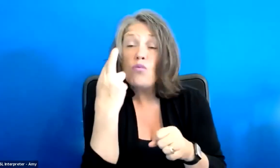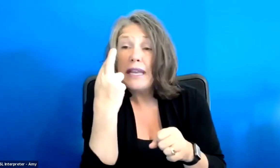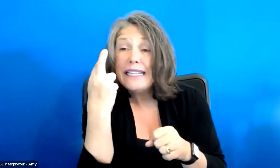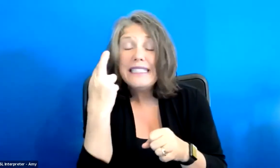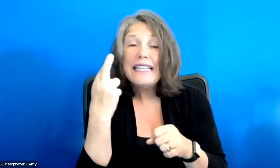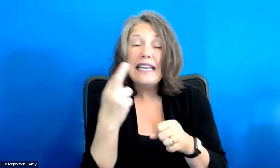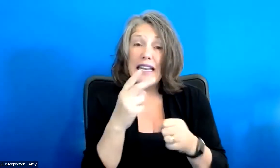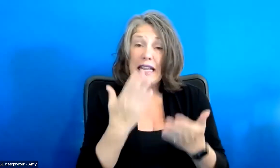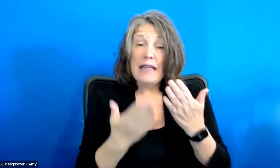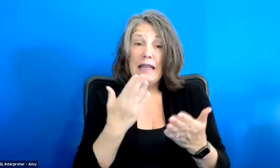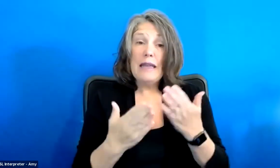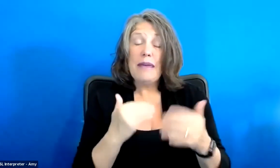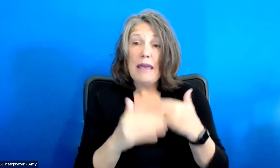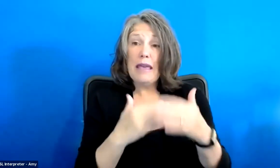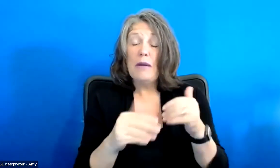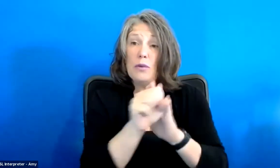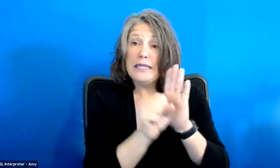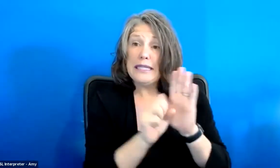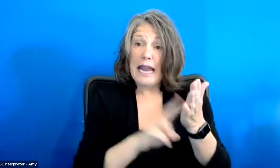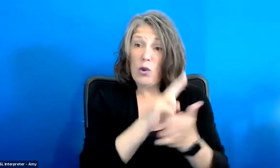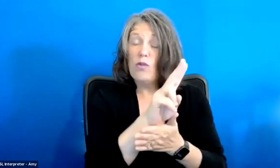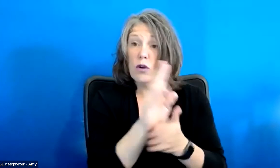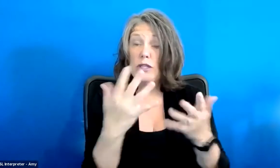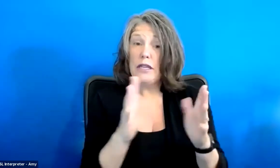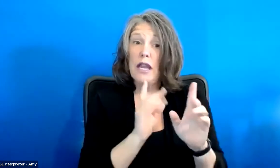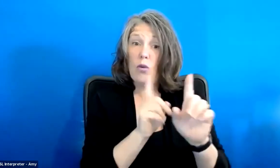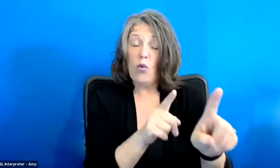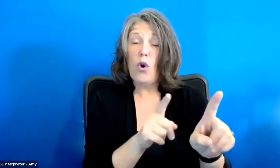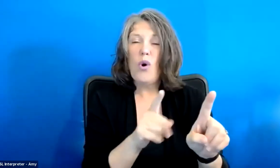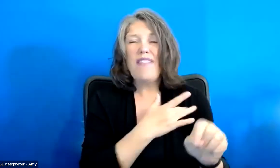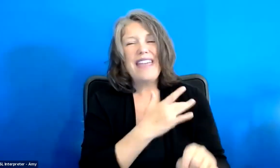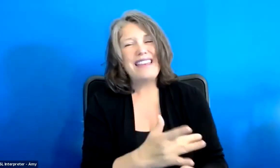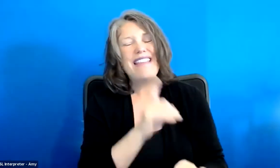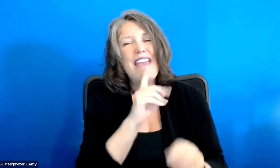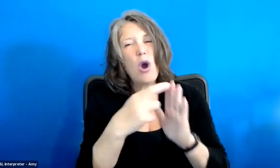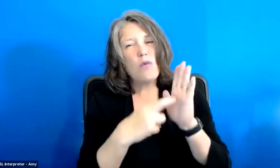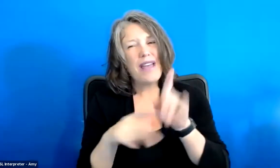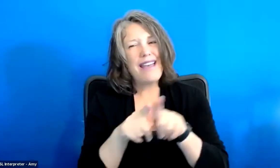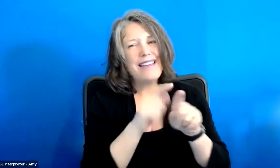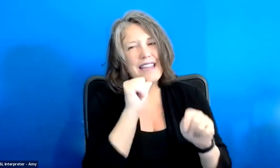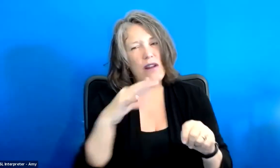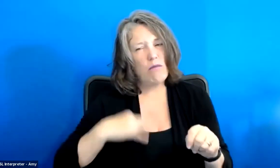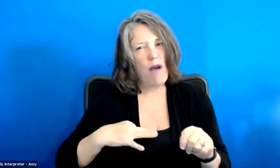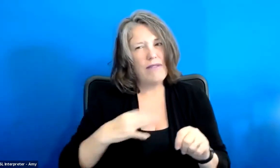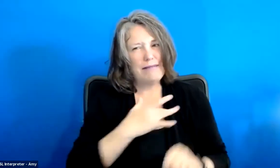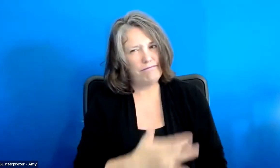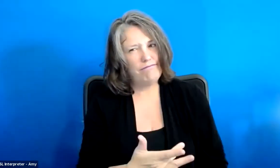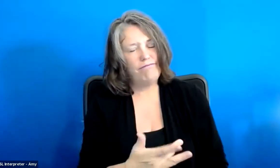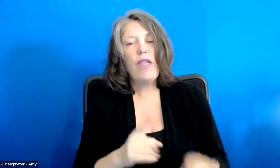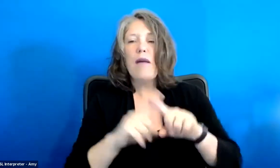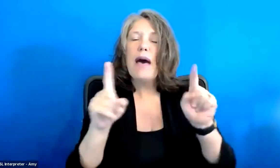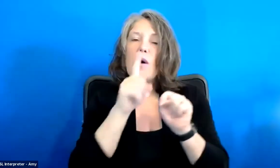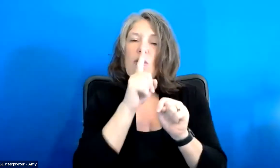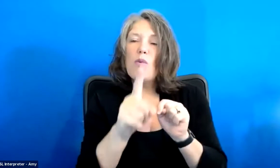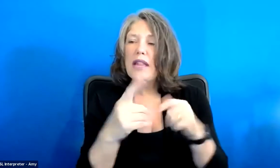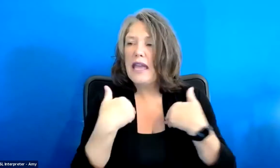you may be going to a state university, they usually are registered as a nonprofit, but they really have